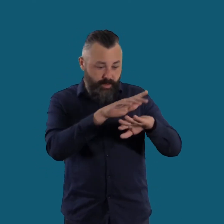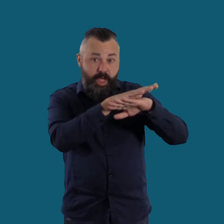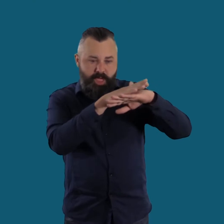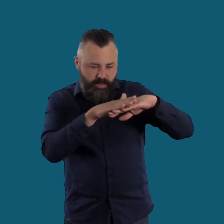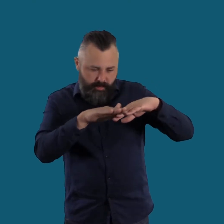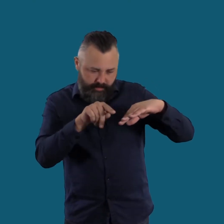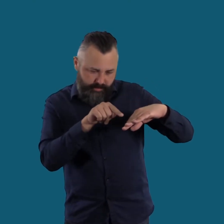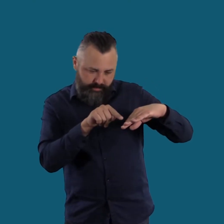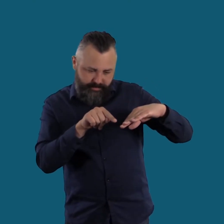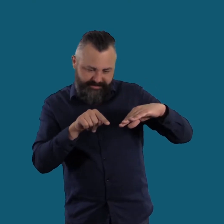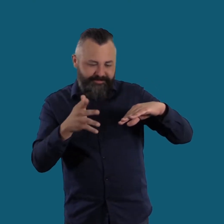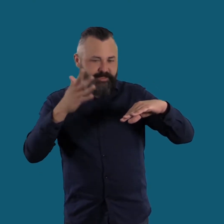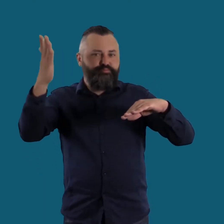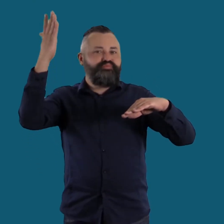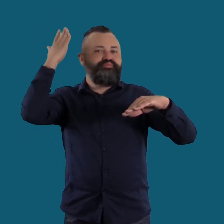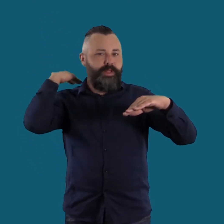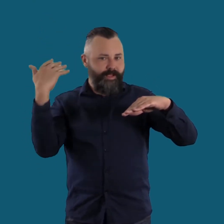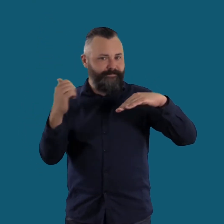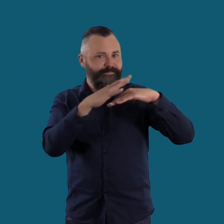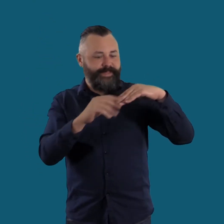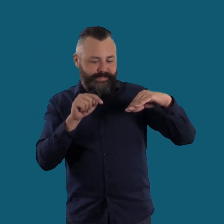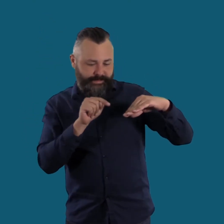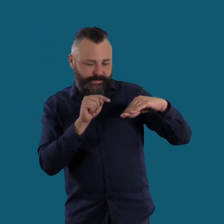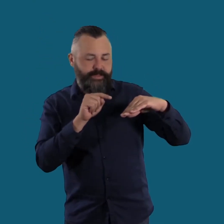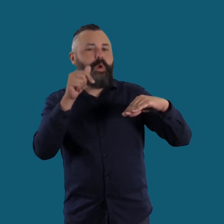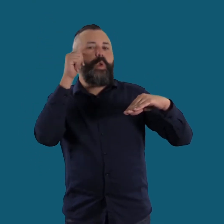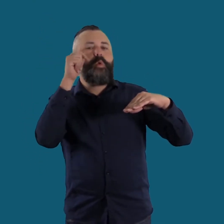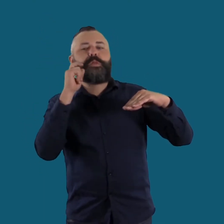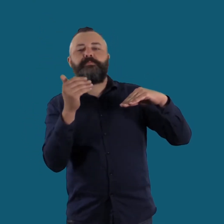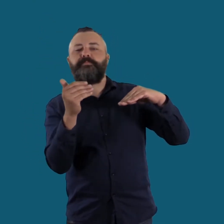Sometimes landslides can give a natural warning that they might occur in the area.